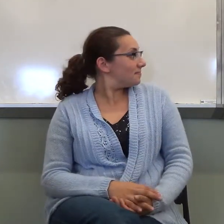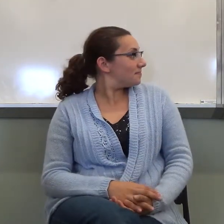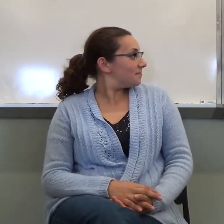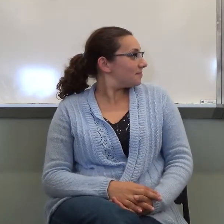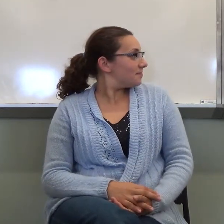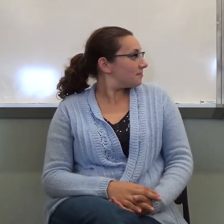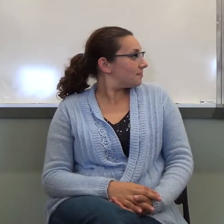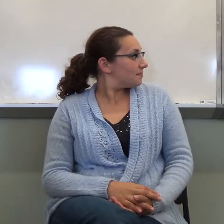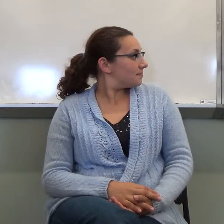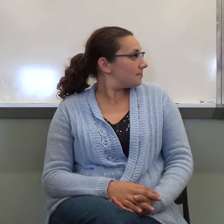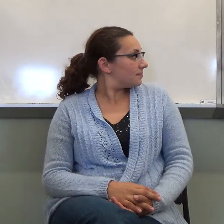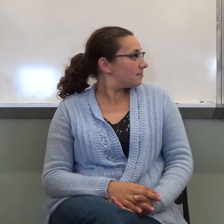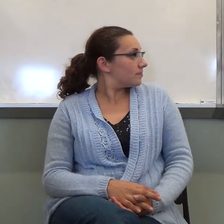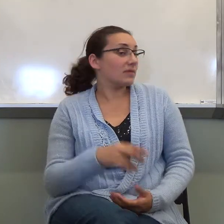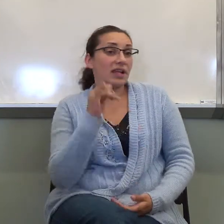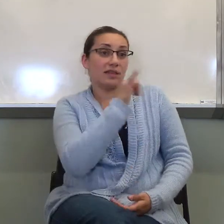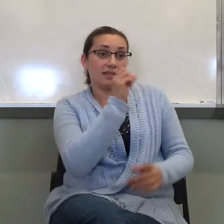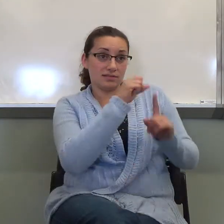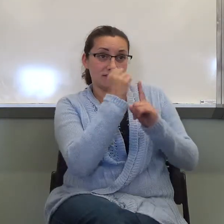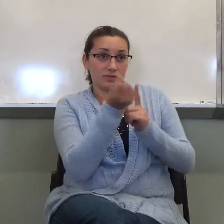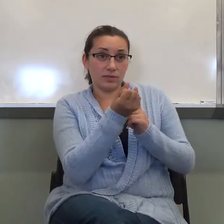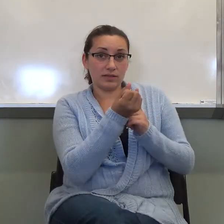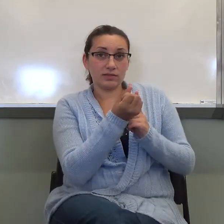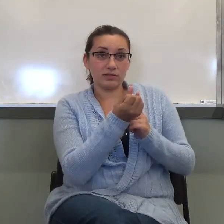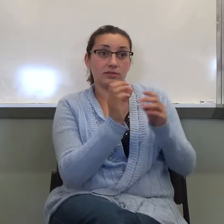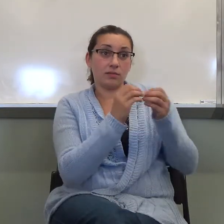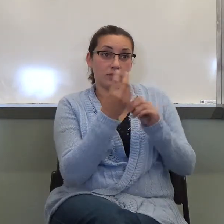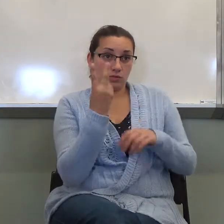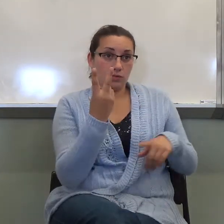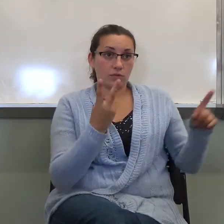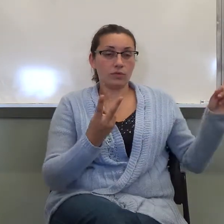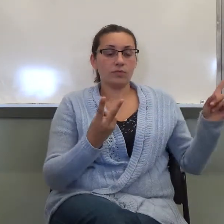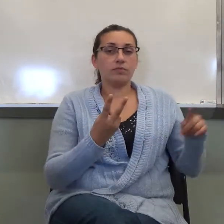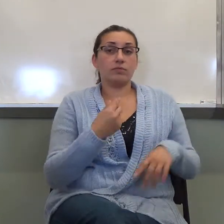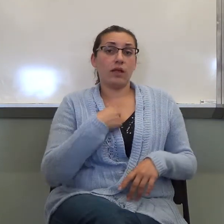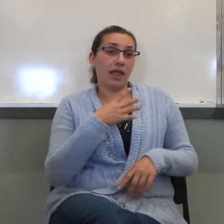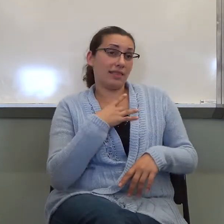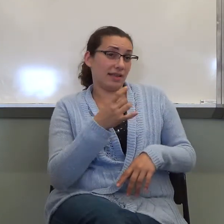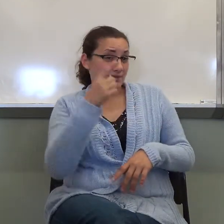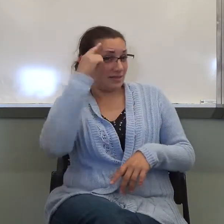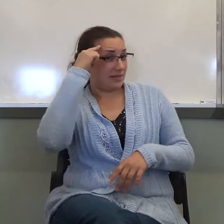Basically, with this situation here, case 2, the way I like to think of it is this.